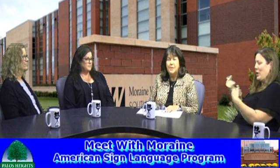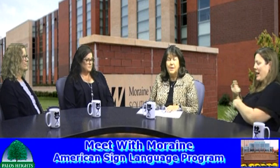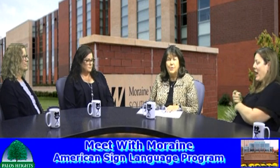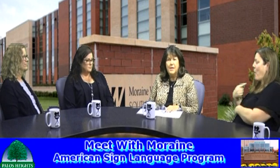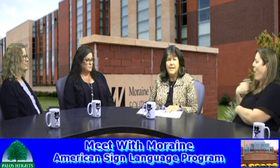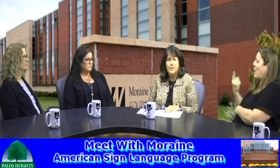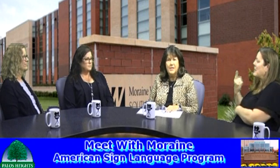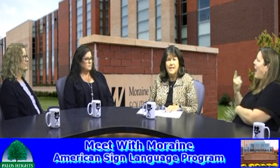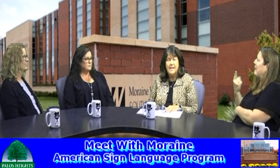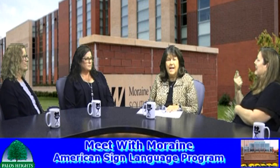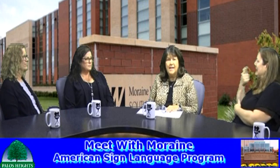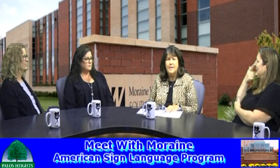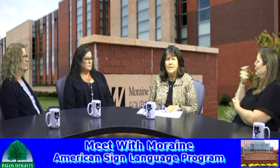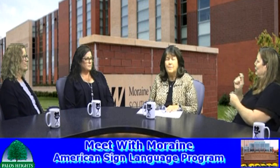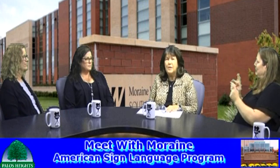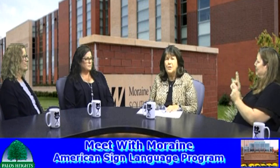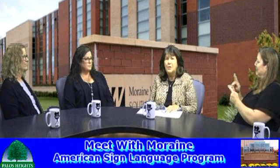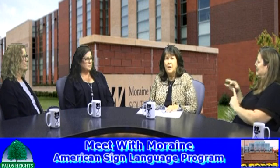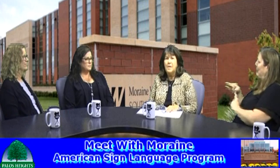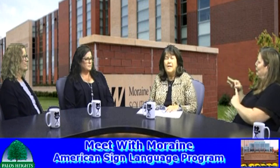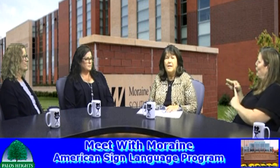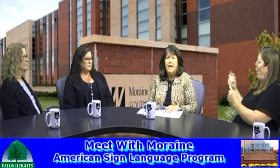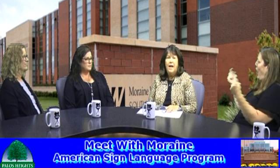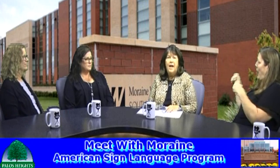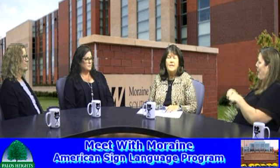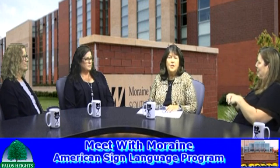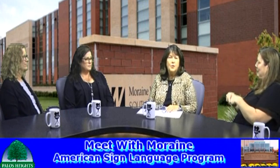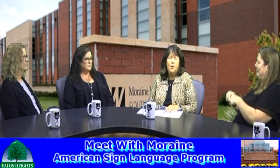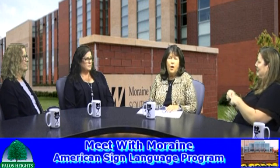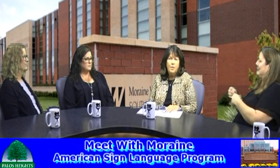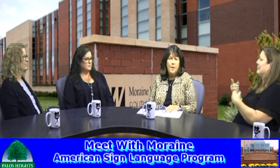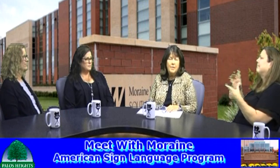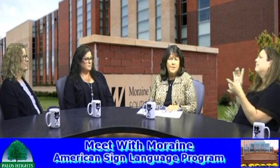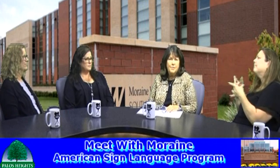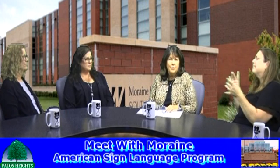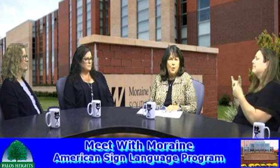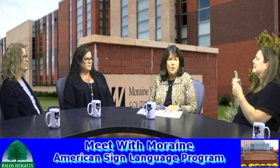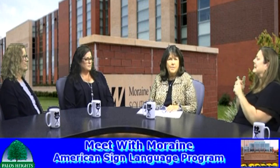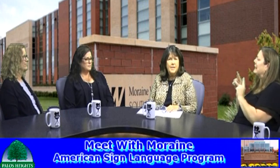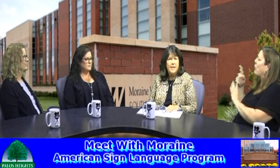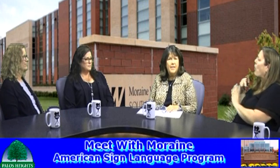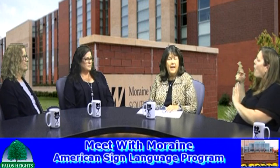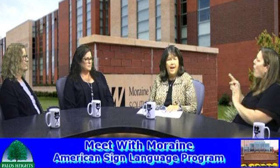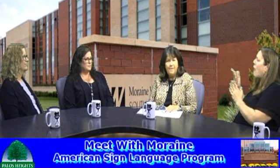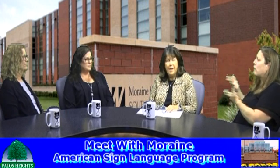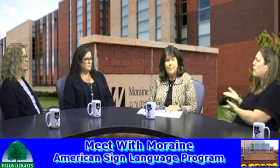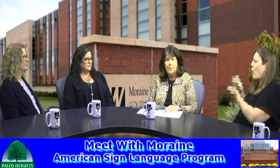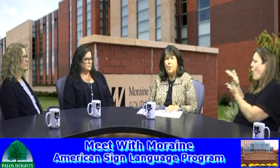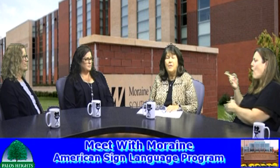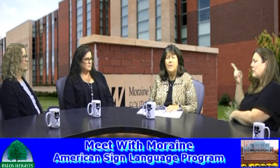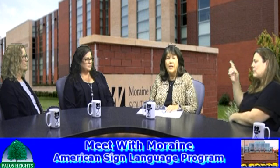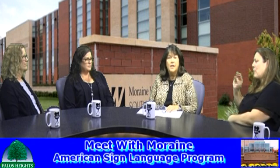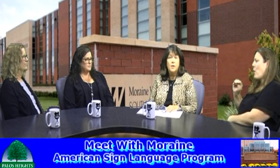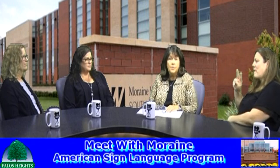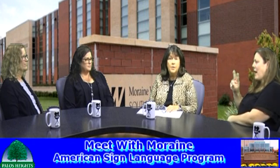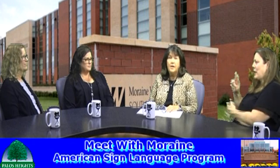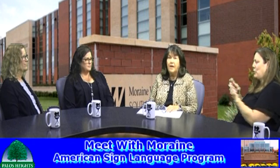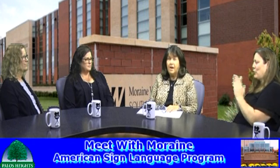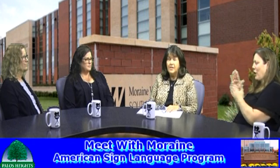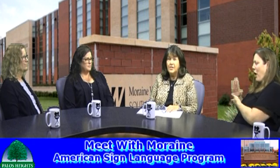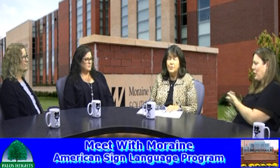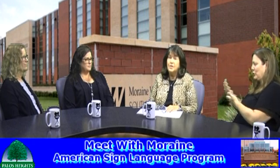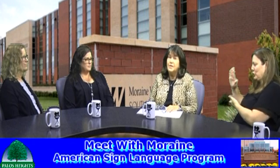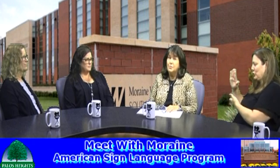always have somebody really interesting and special coming in and telling you all about different programs that they have at Moraine Valley